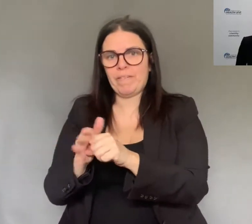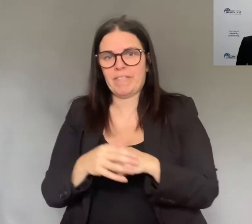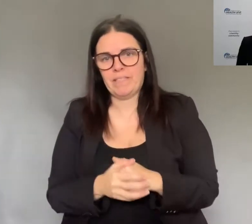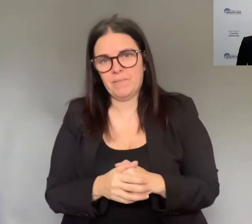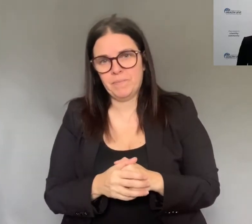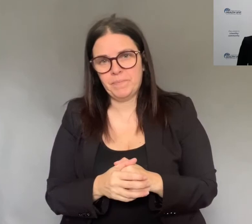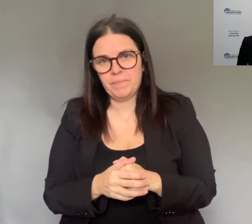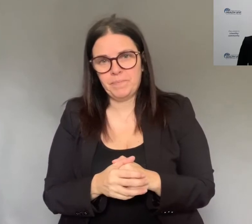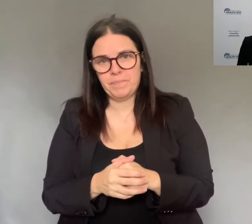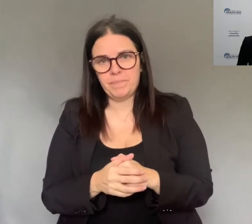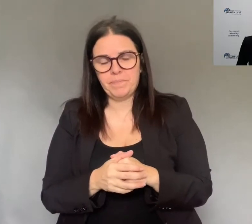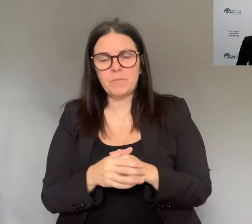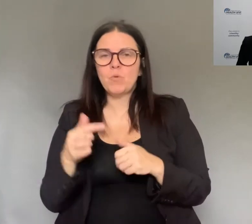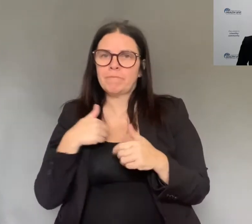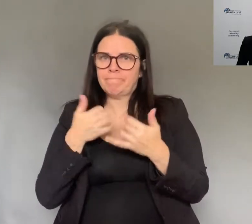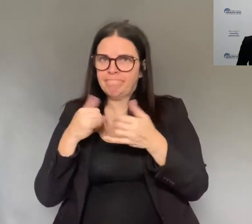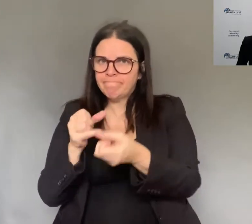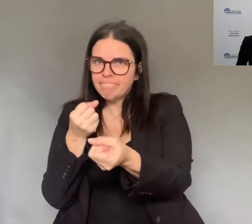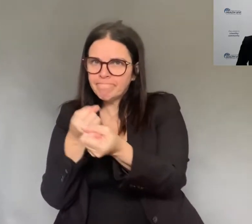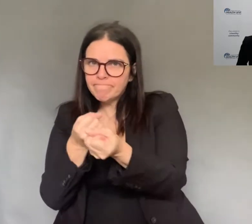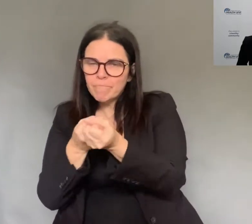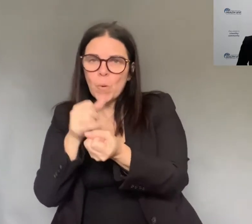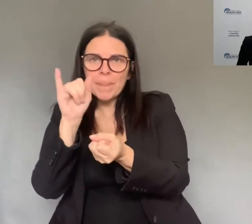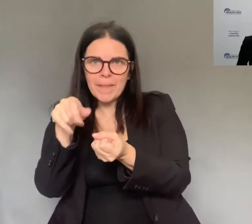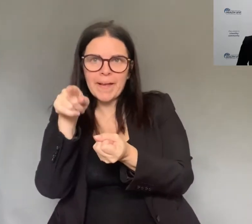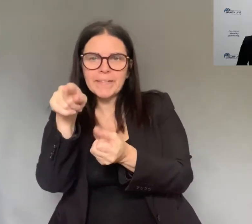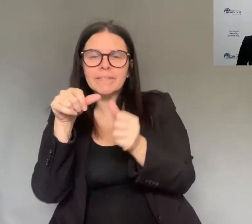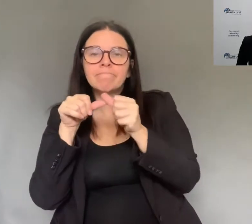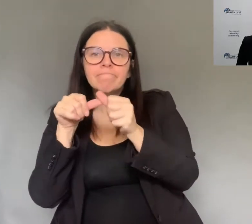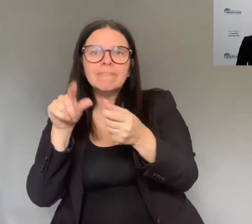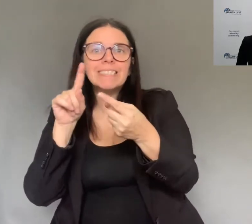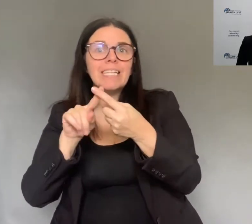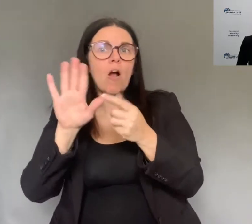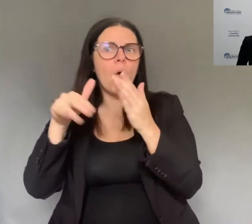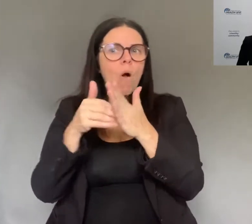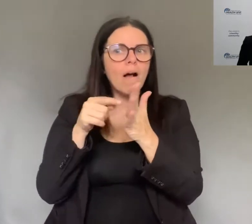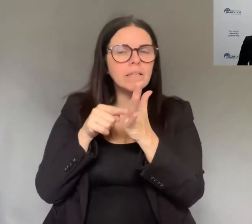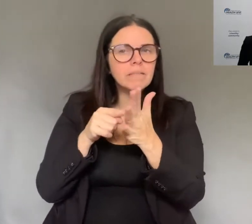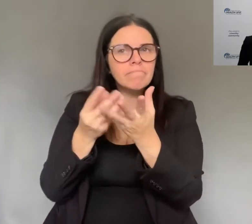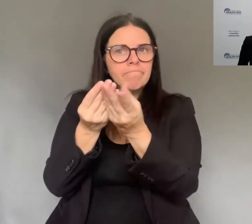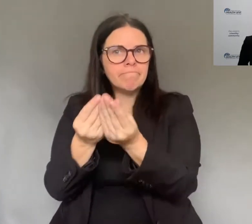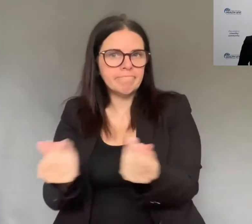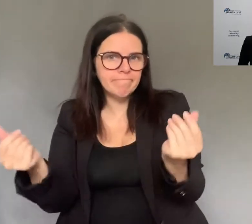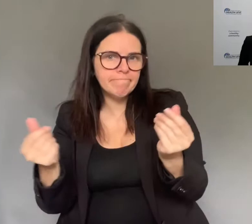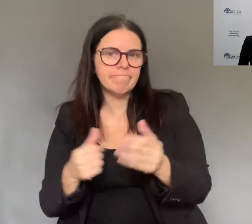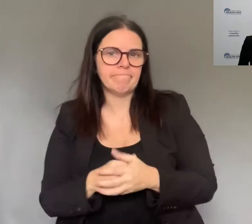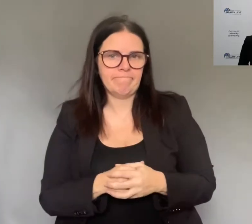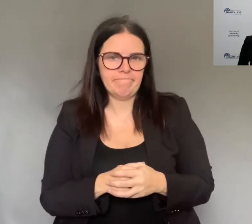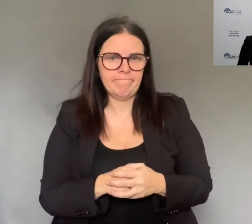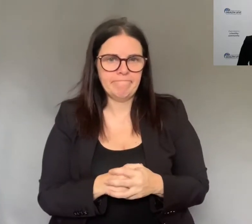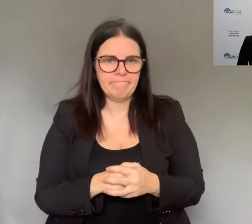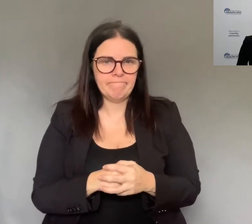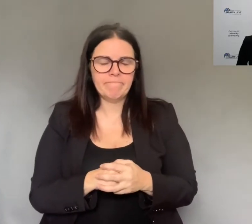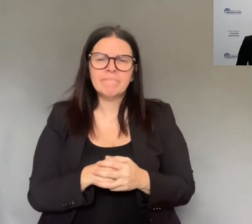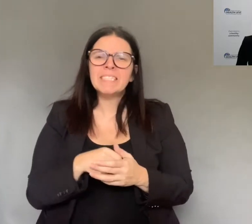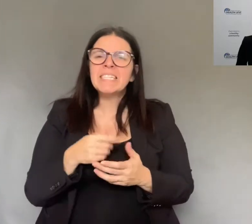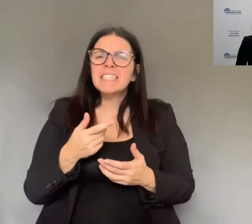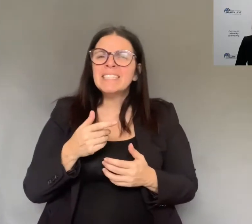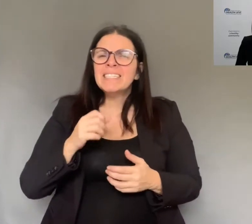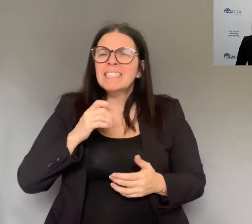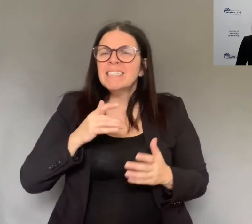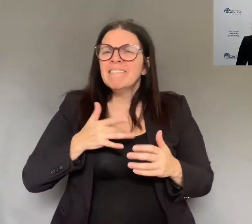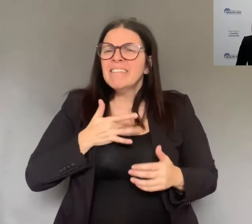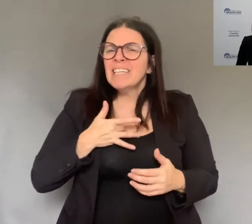vomiting, chills, headaches. If you're feeling unwell and need to seek a health assessment for COVID-19, there are several